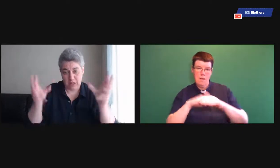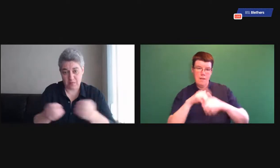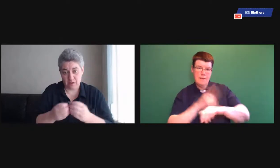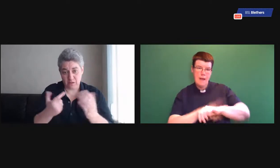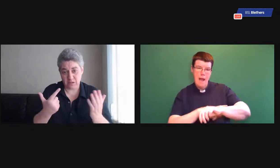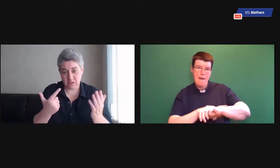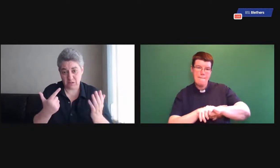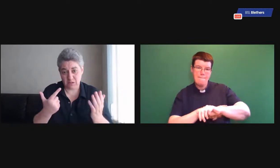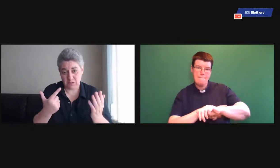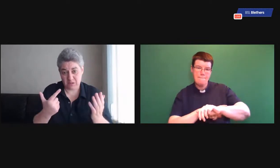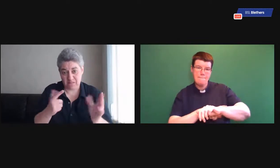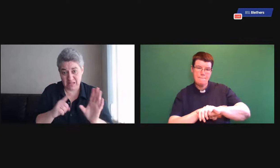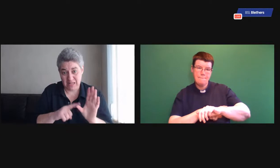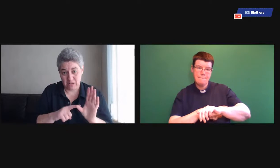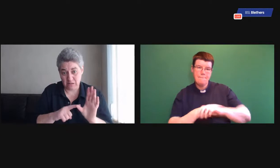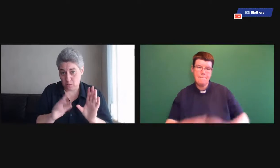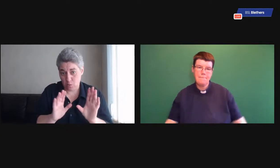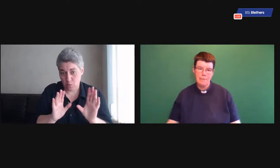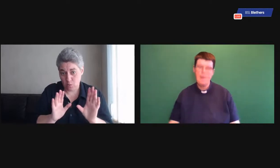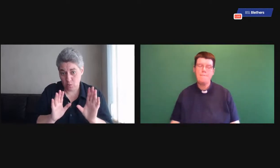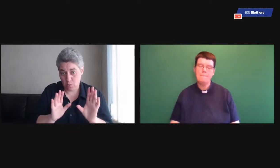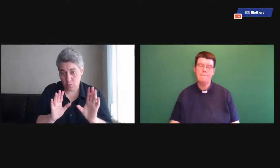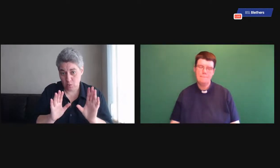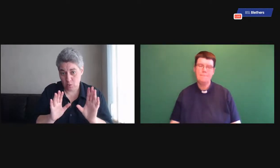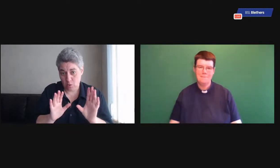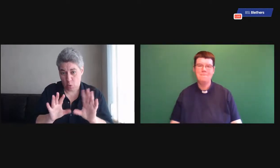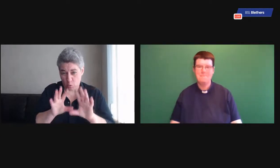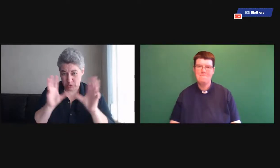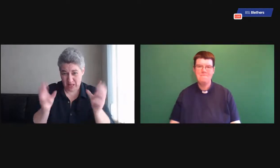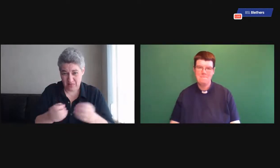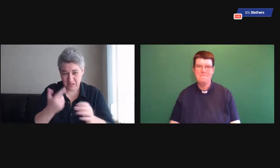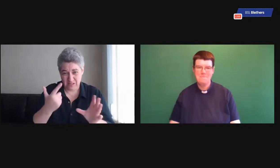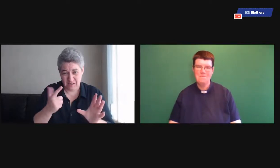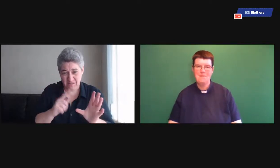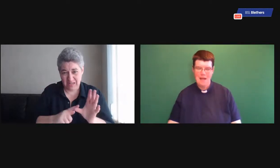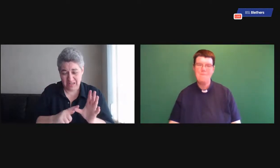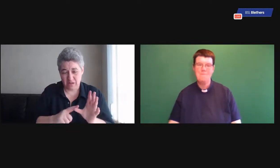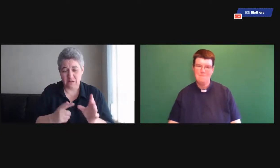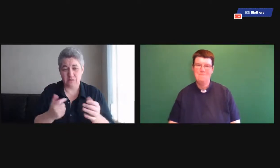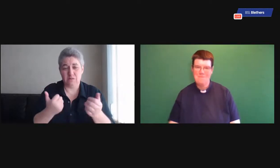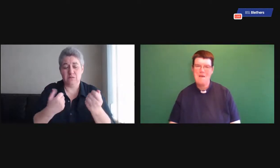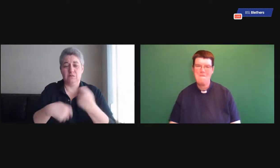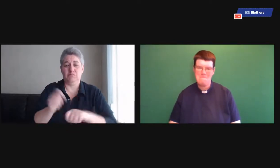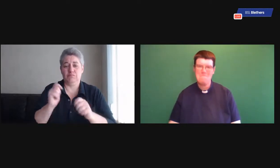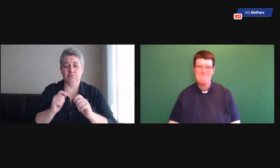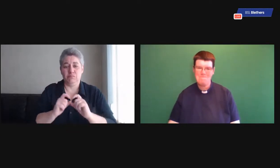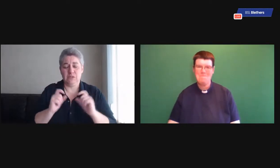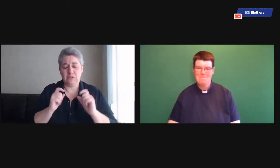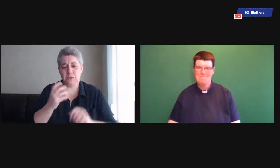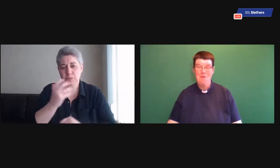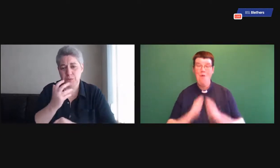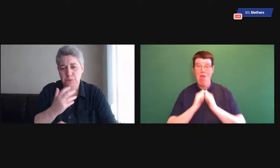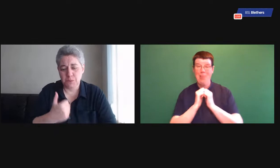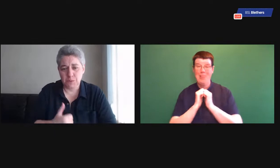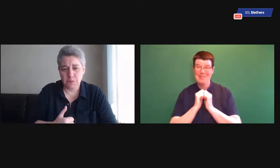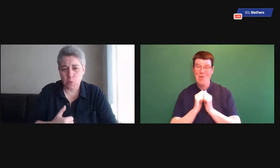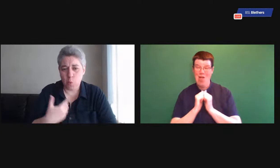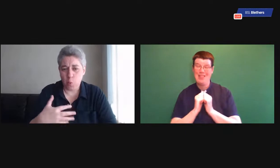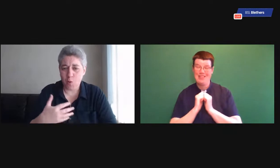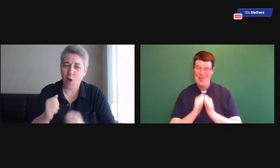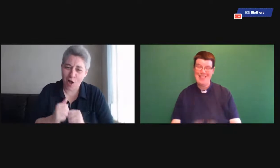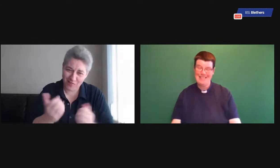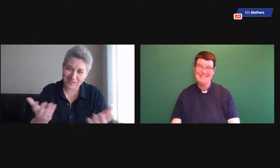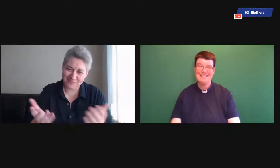if you want to go and become a minister, you would have to go and do another 2 years. So really, it's about 7 years of